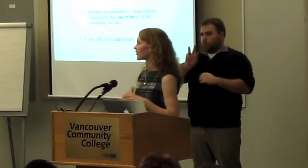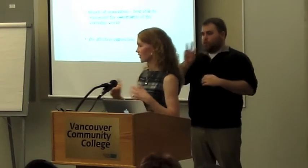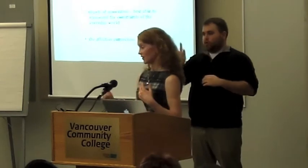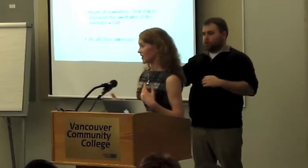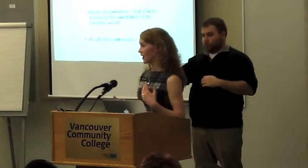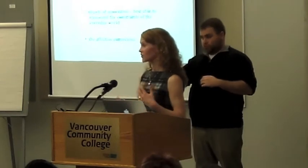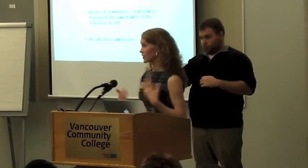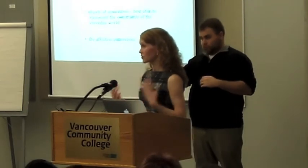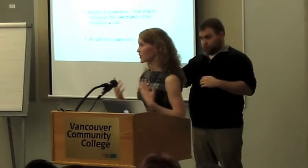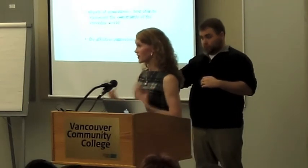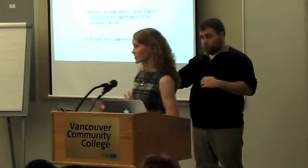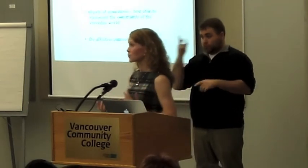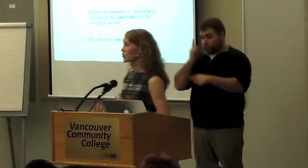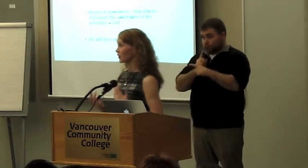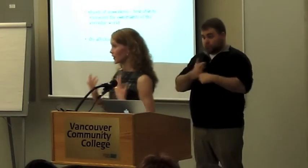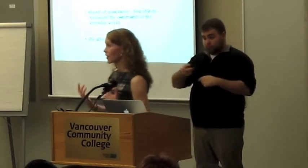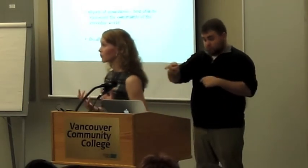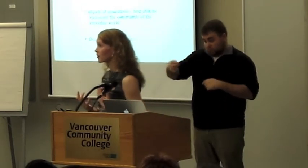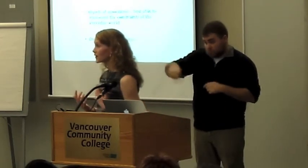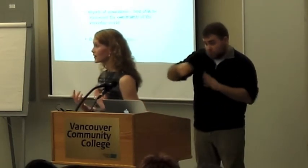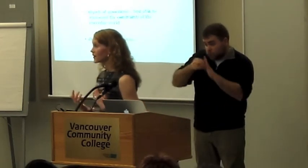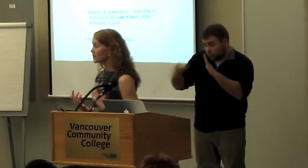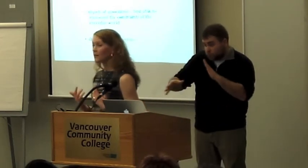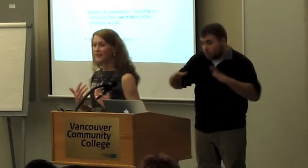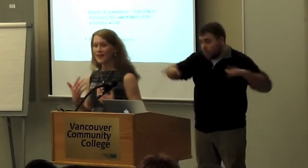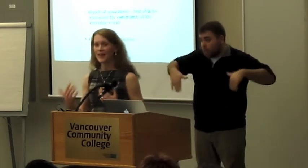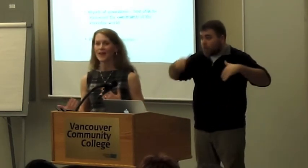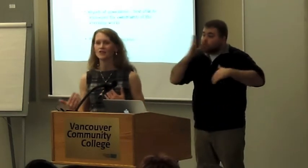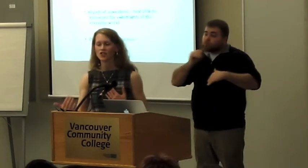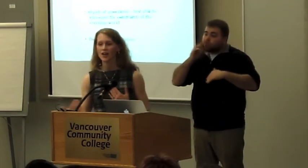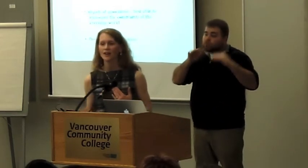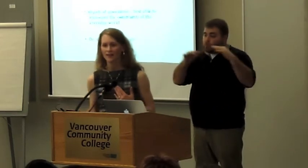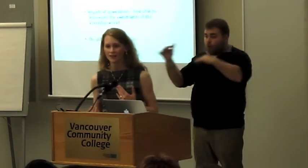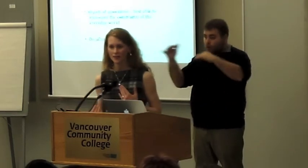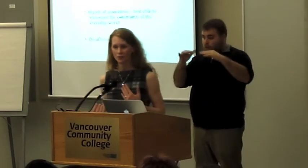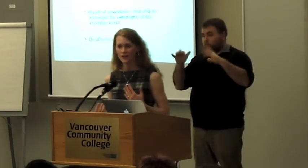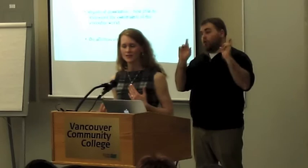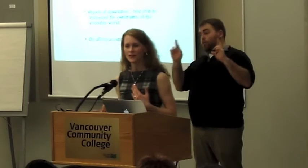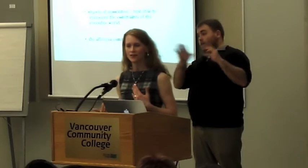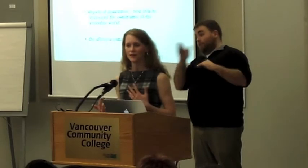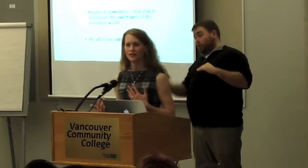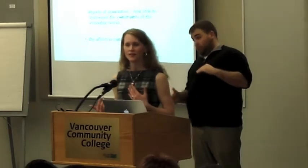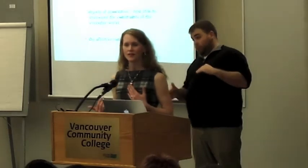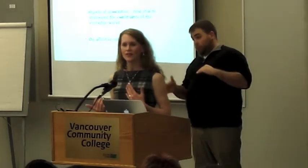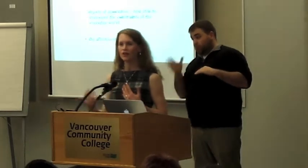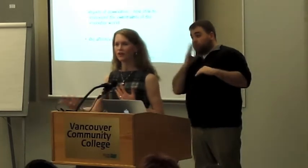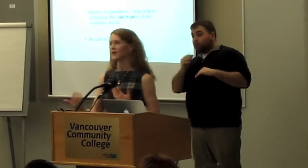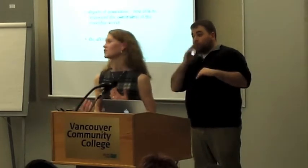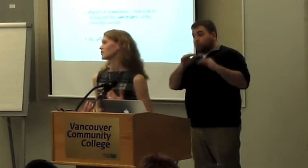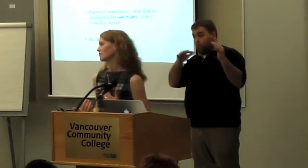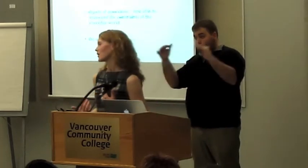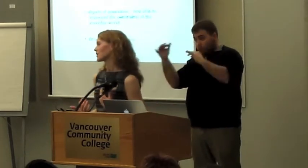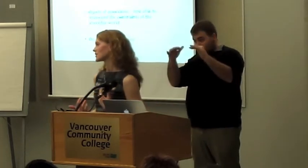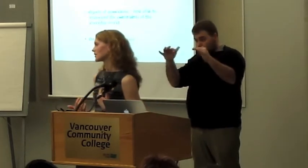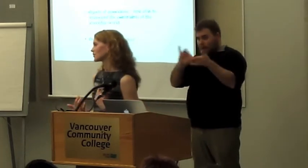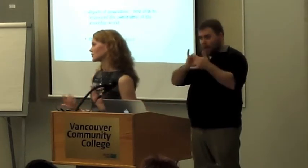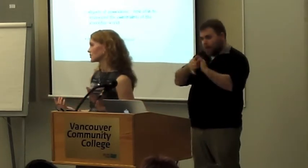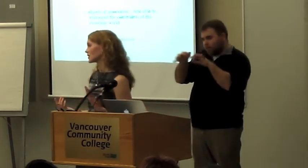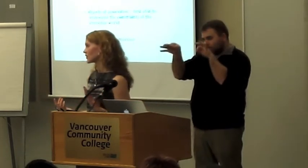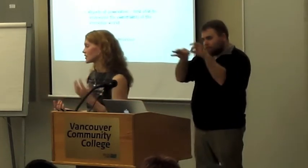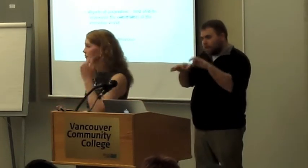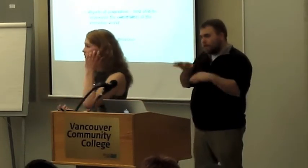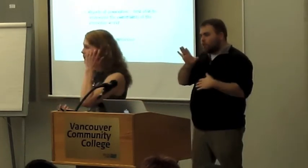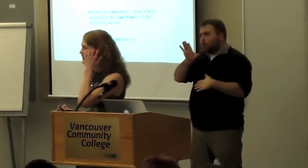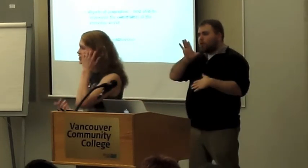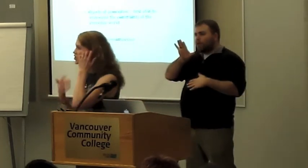students will never have to experience war, we hope. But they can share, if we consider the courage, maybe it's a little